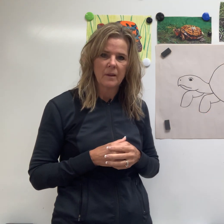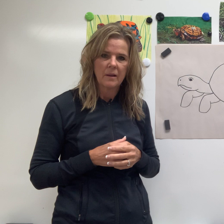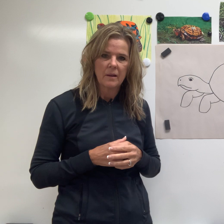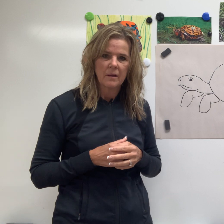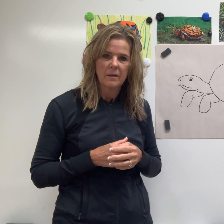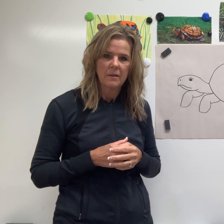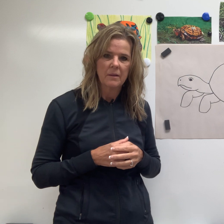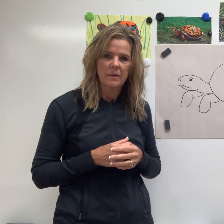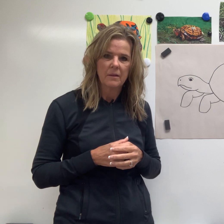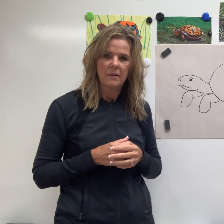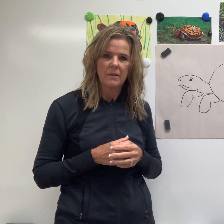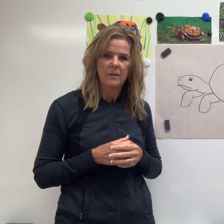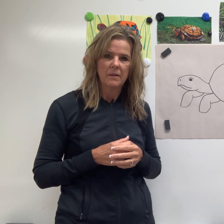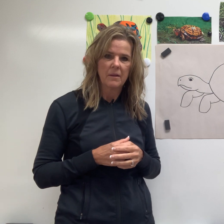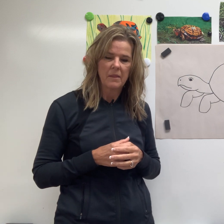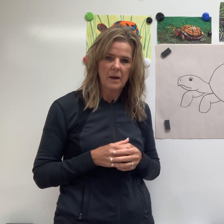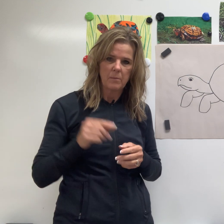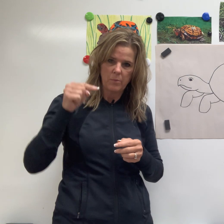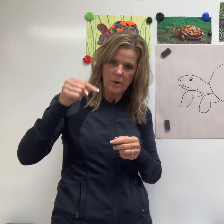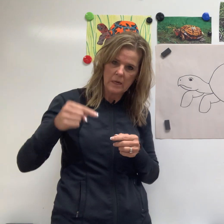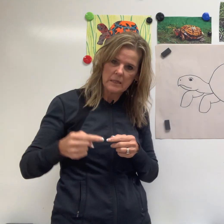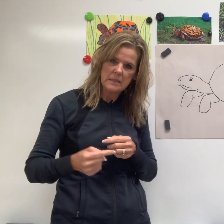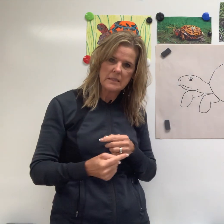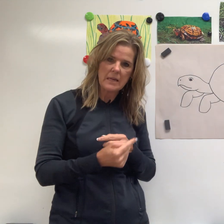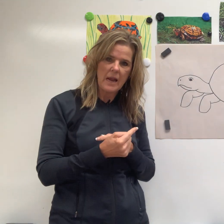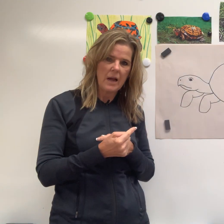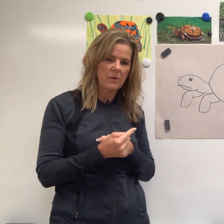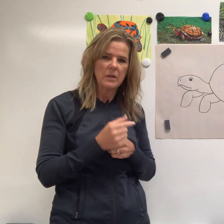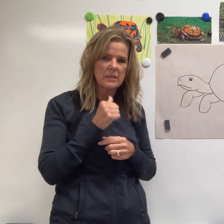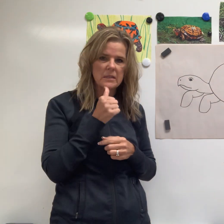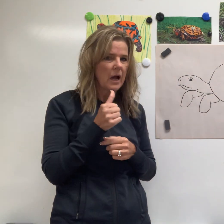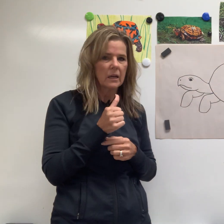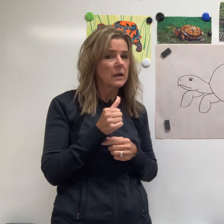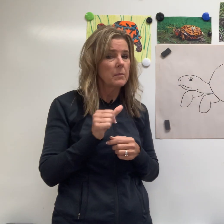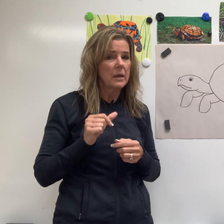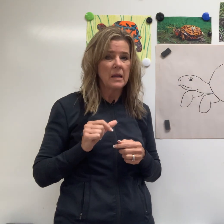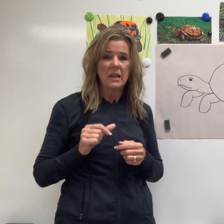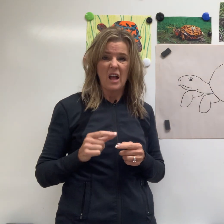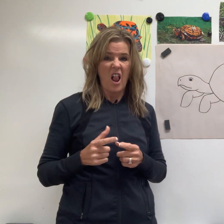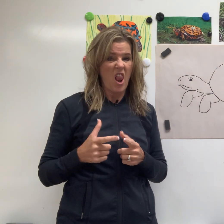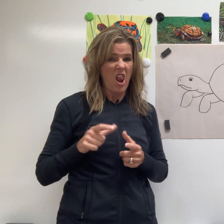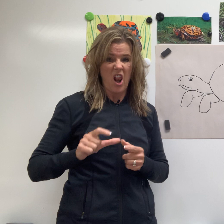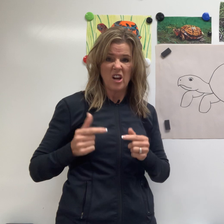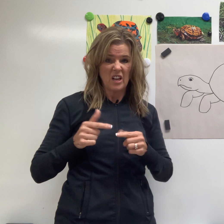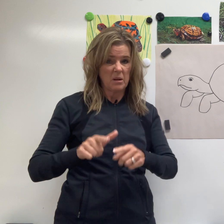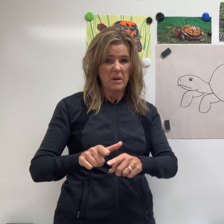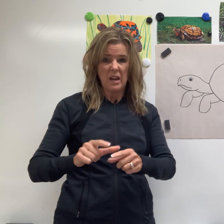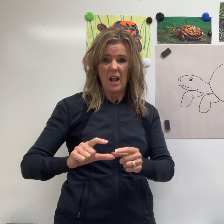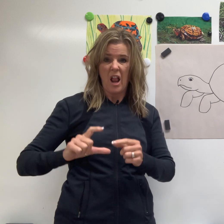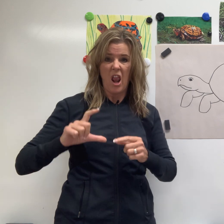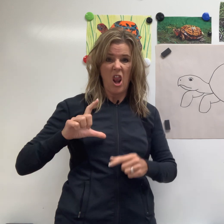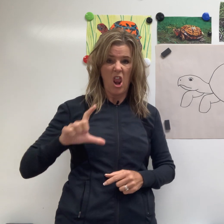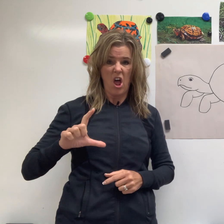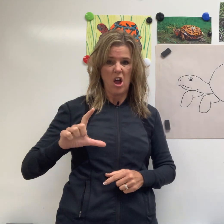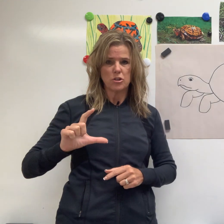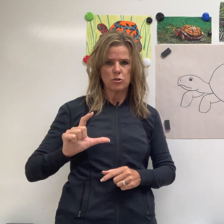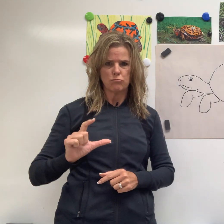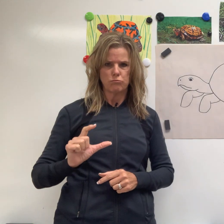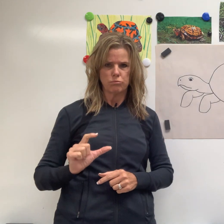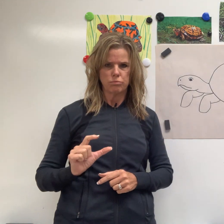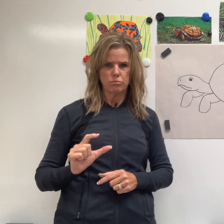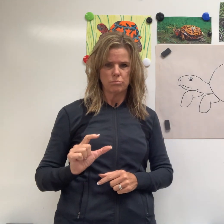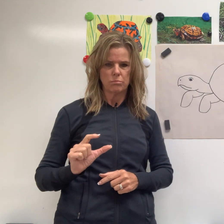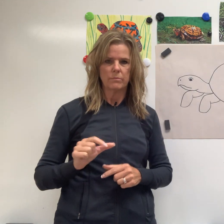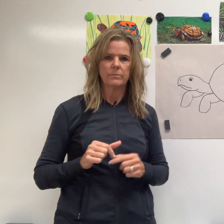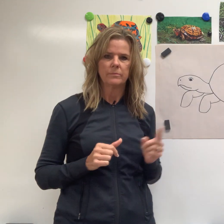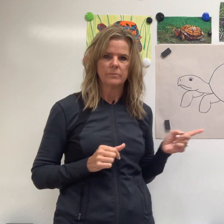gonna bring it down and forward. Again, it's not gonna be too long. I'm just gonna bring it down and